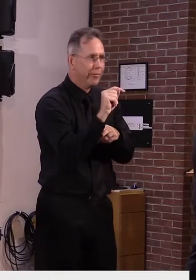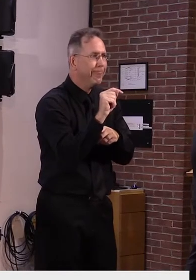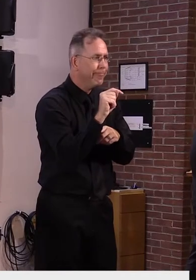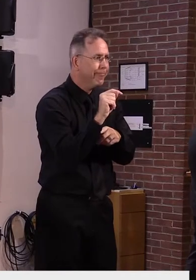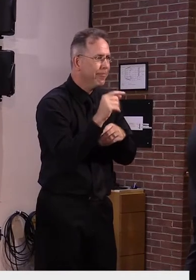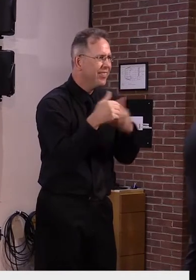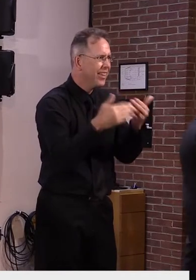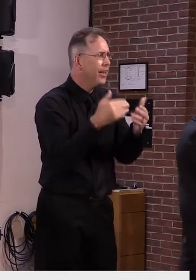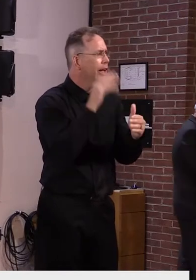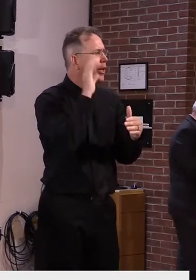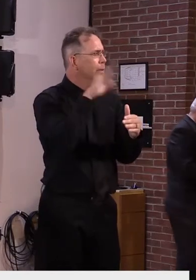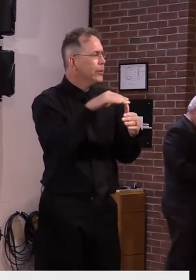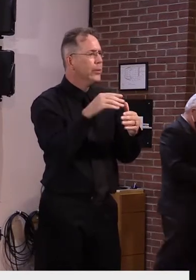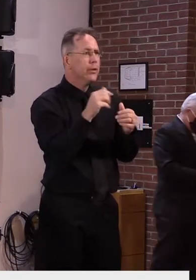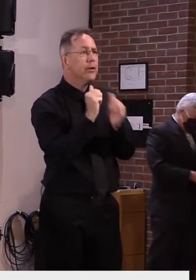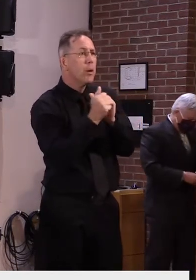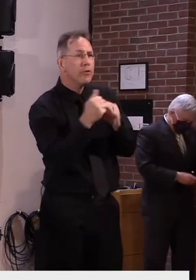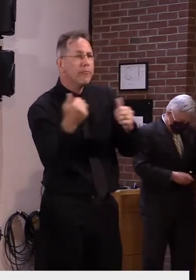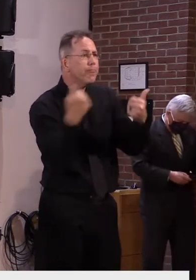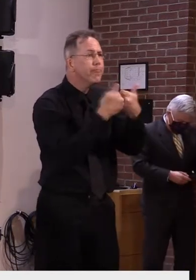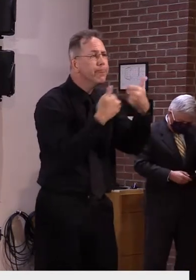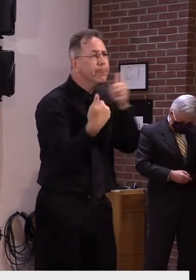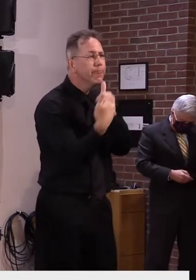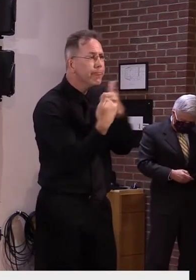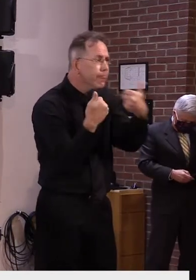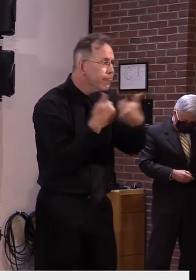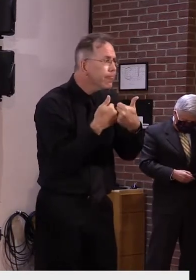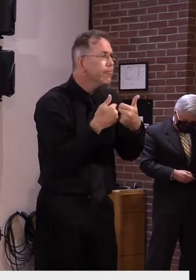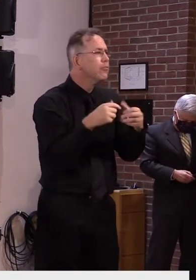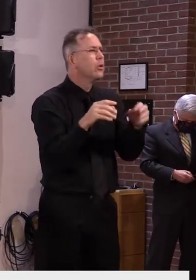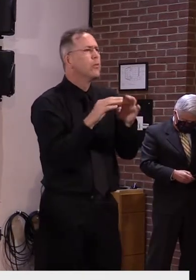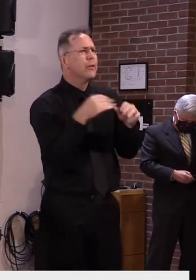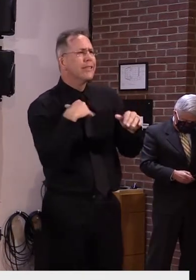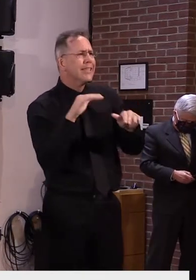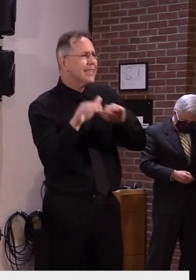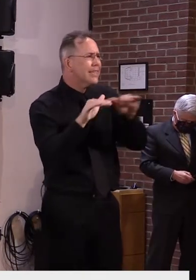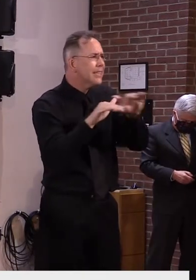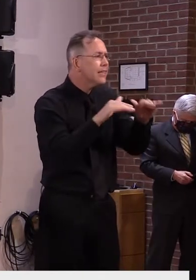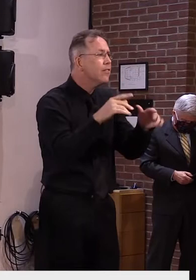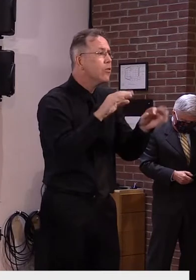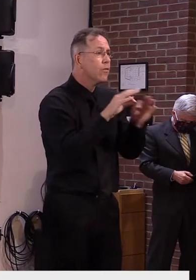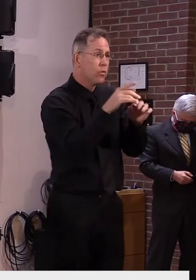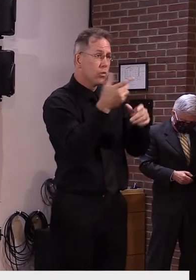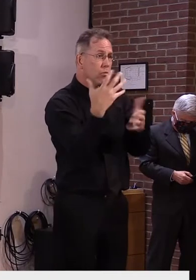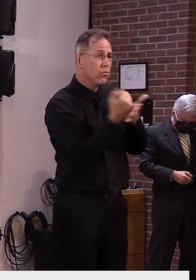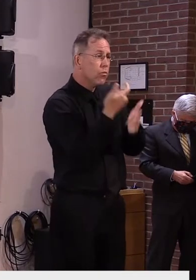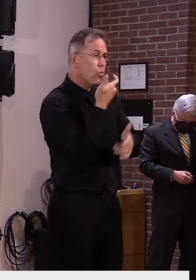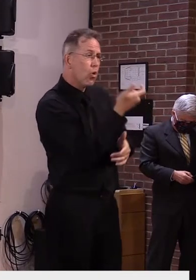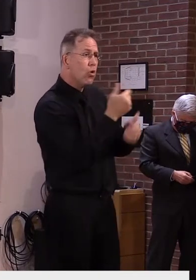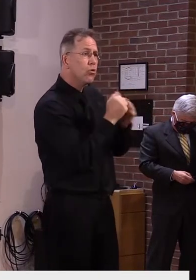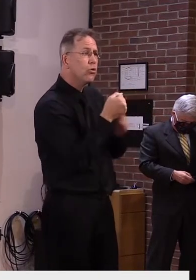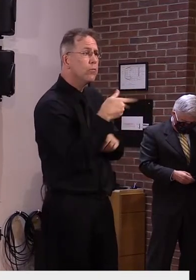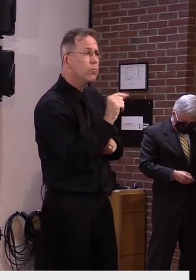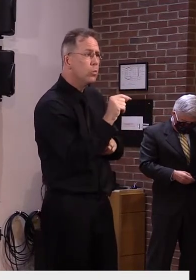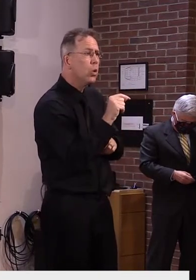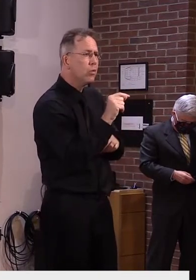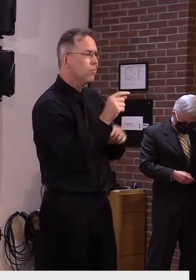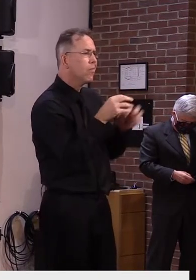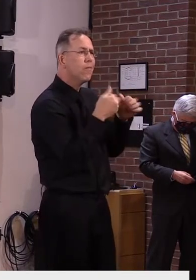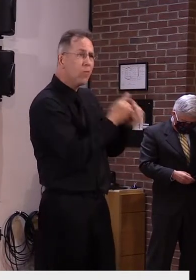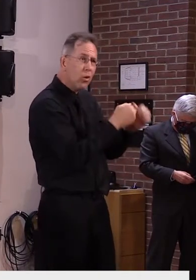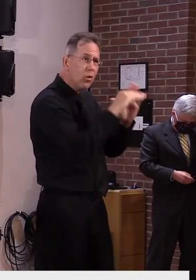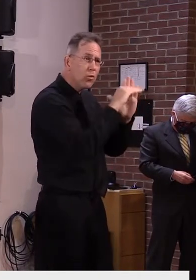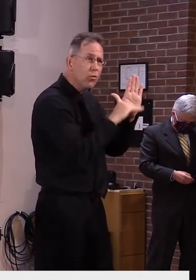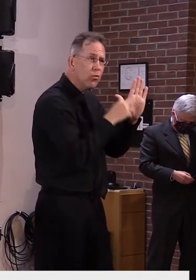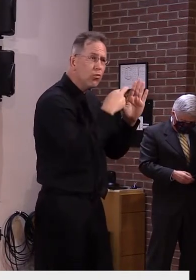well. I just want to remind everyone that it's important that spectators and participants follow the required health guidance when attending these competitions